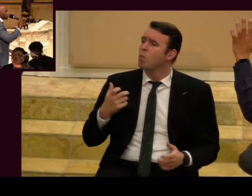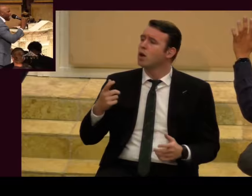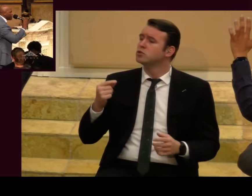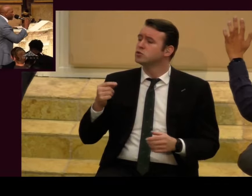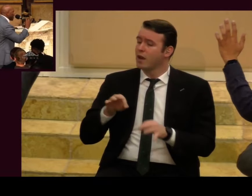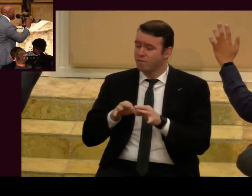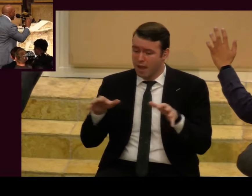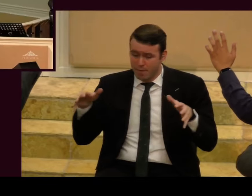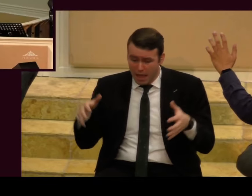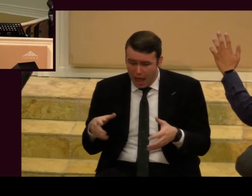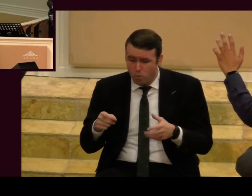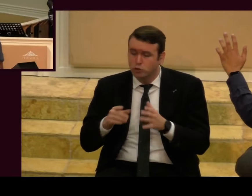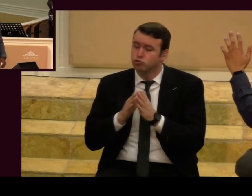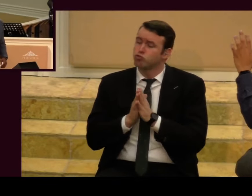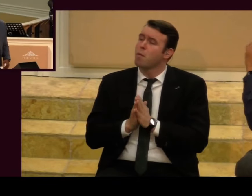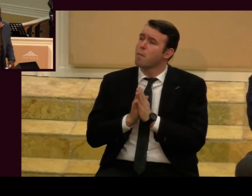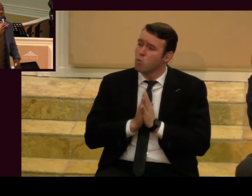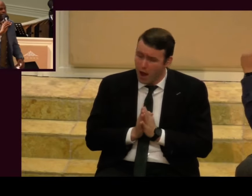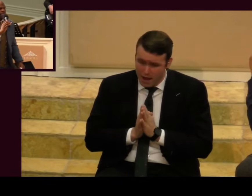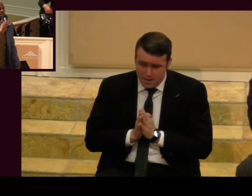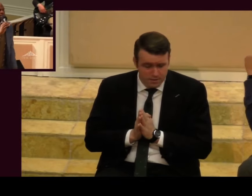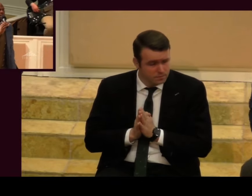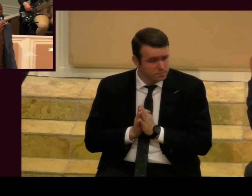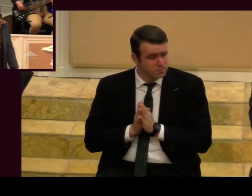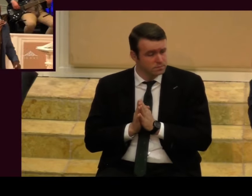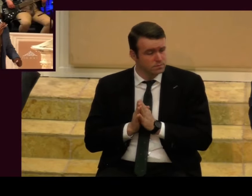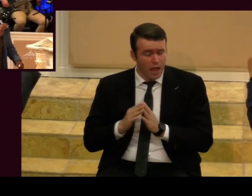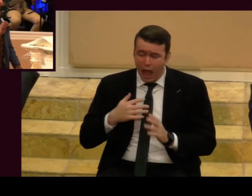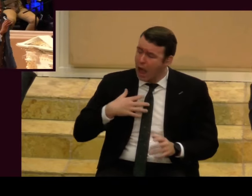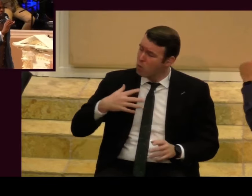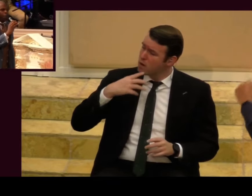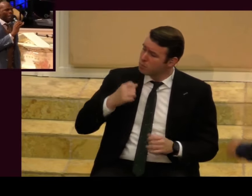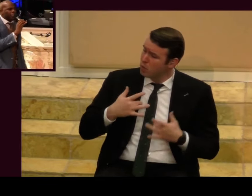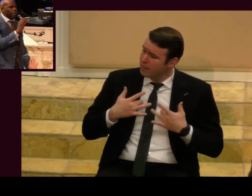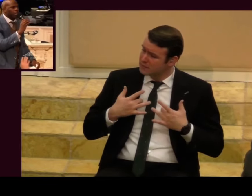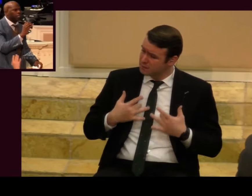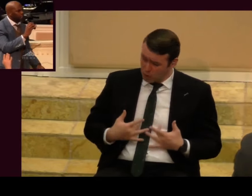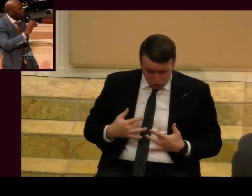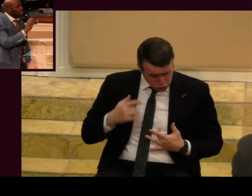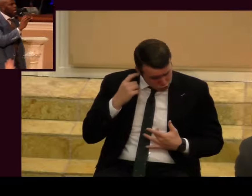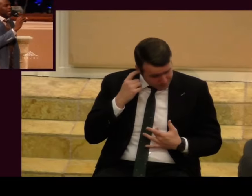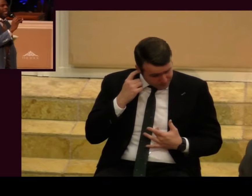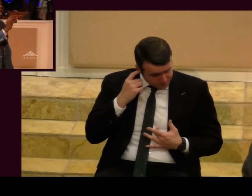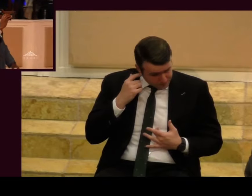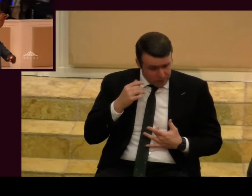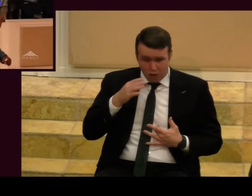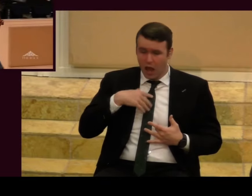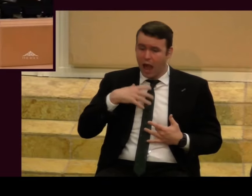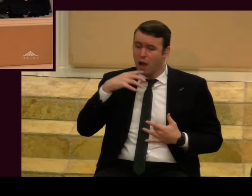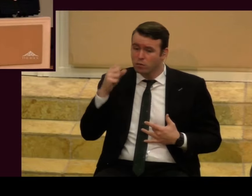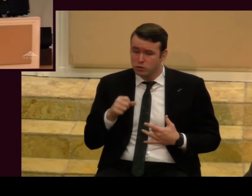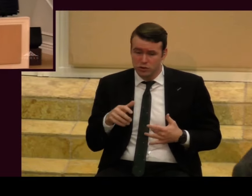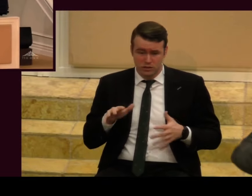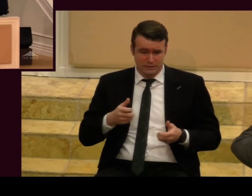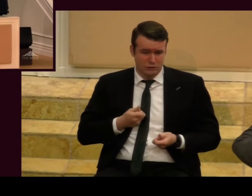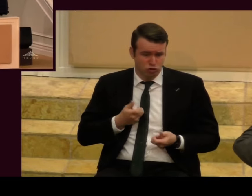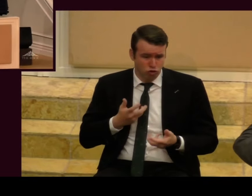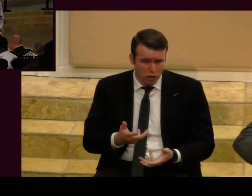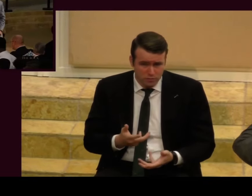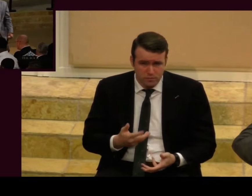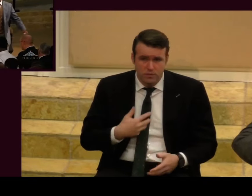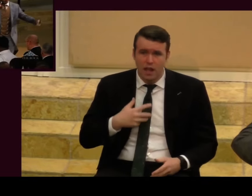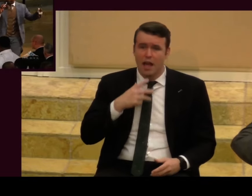Come on, I want you to grab your family. I want you to pray. God, I rebuke depression. God, I rebuke